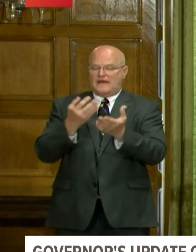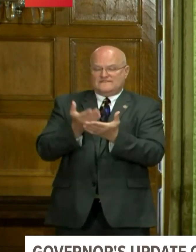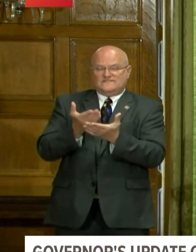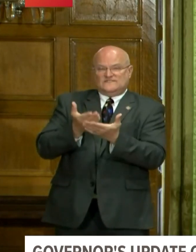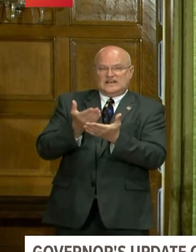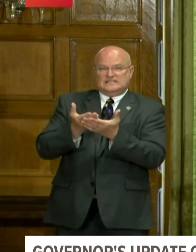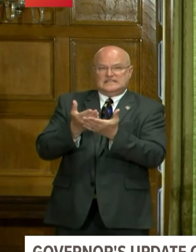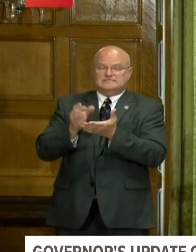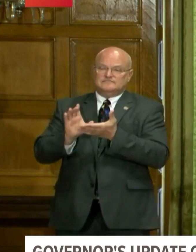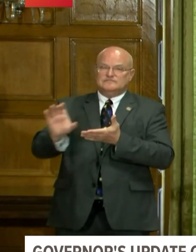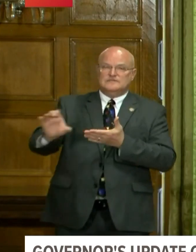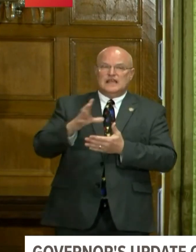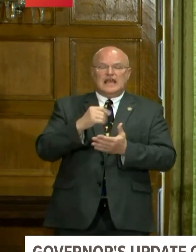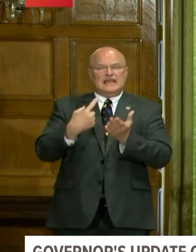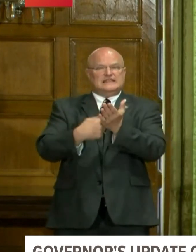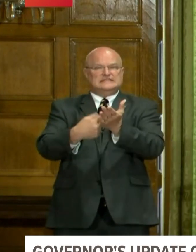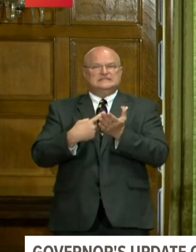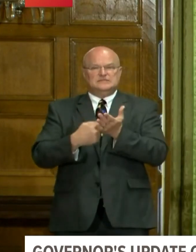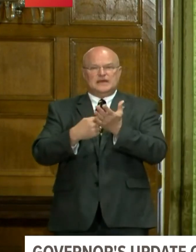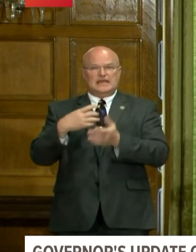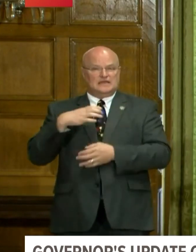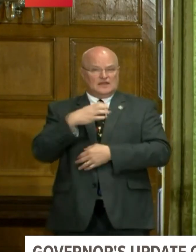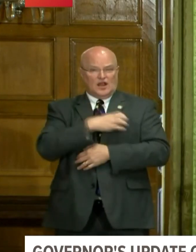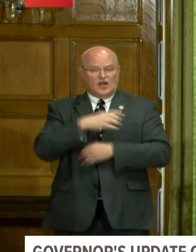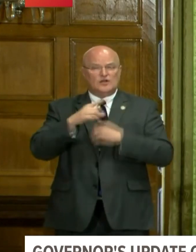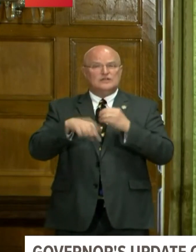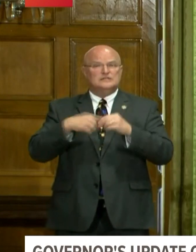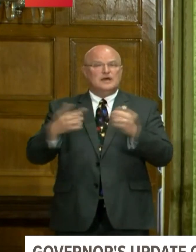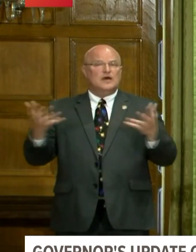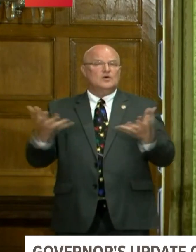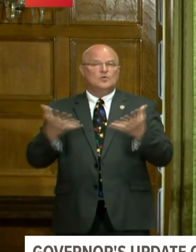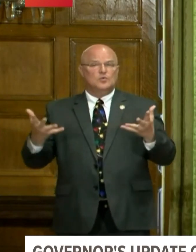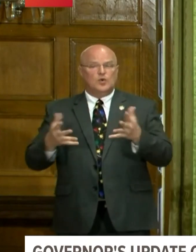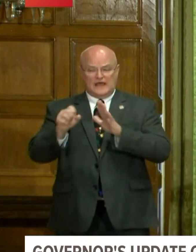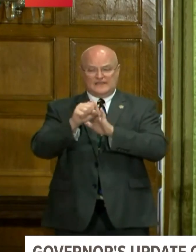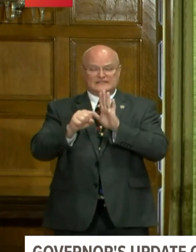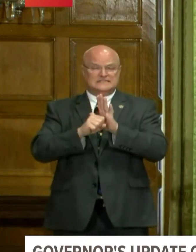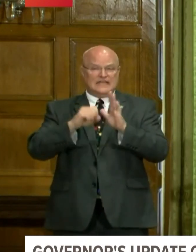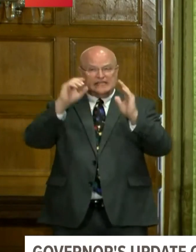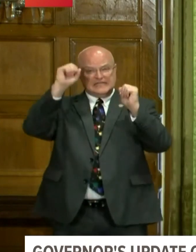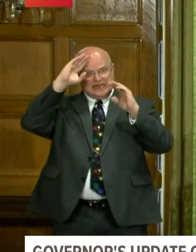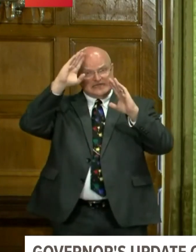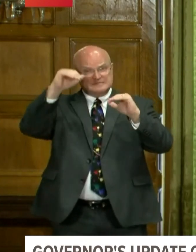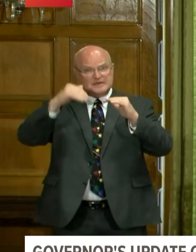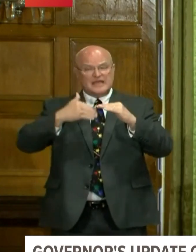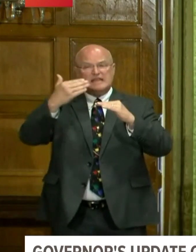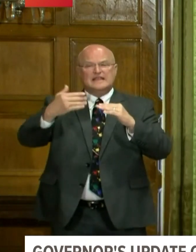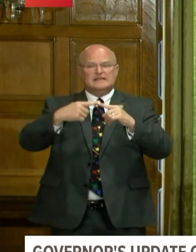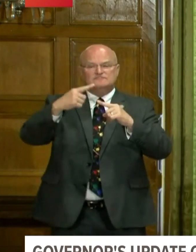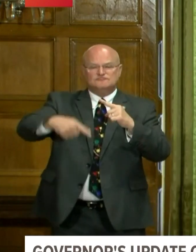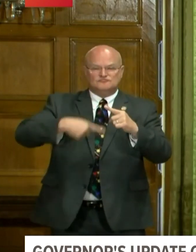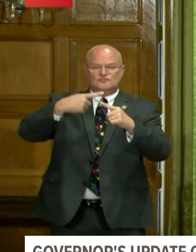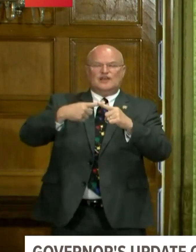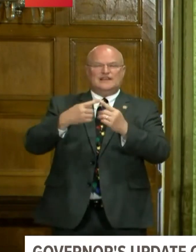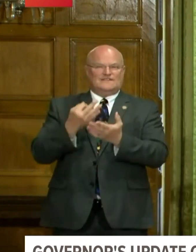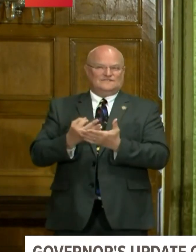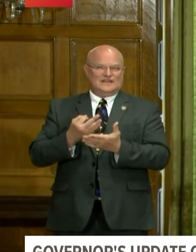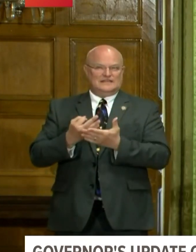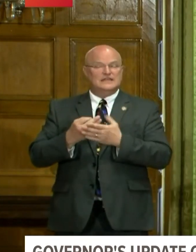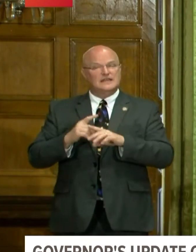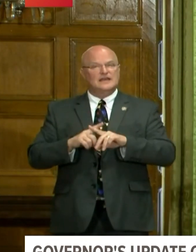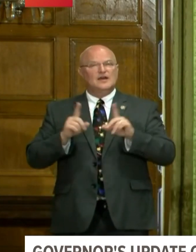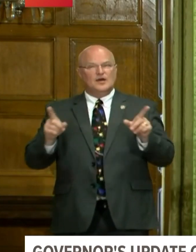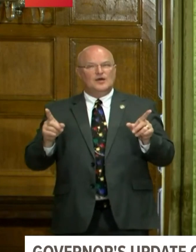funding and the debate in Congress over what the states can expect in the next round of funding.